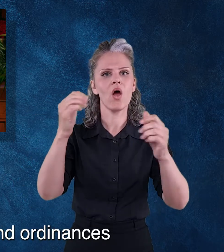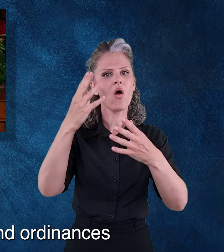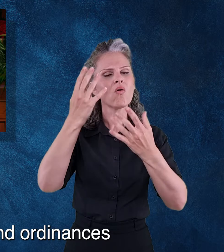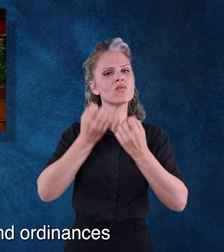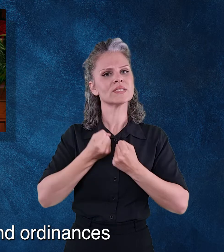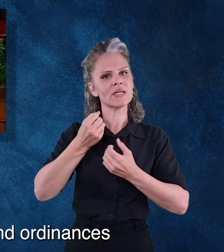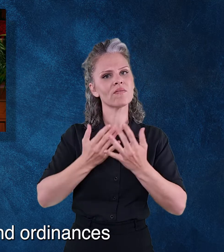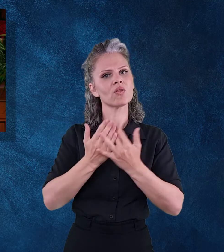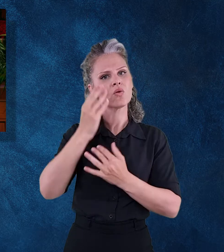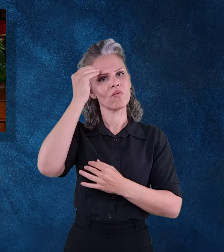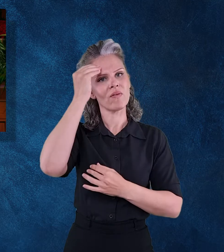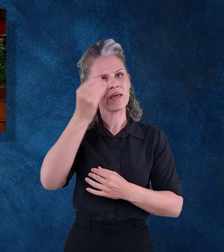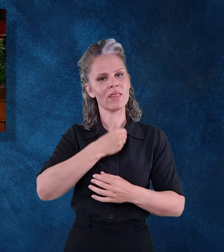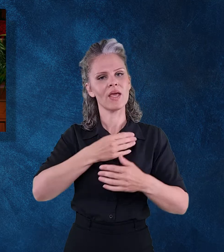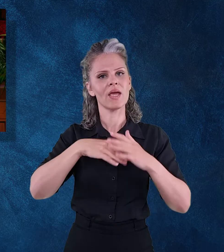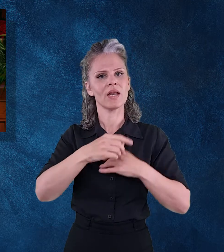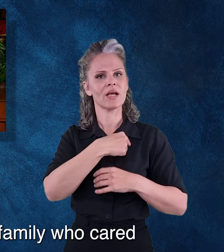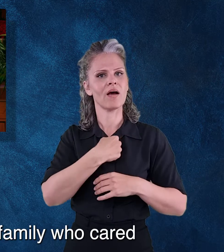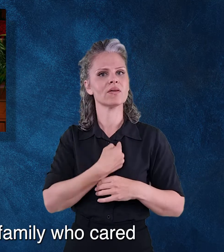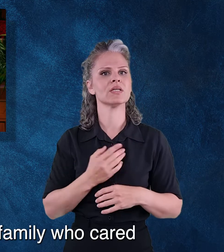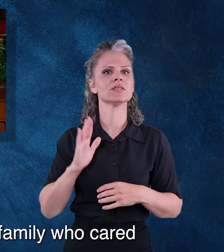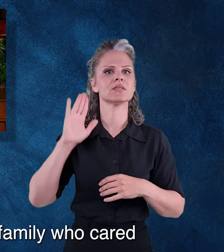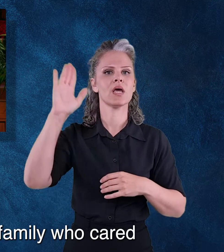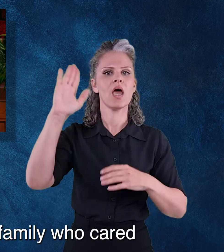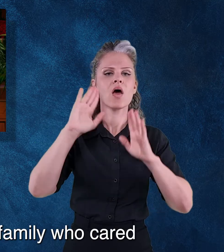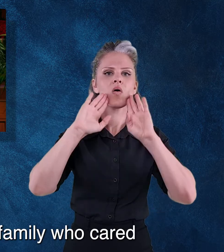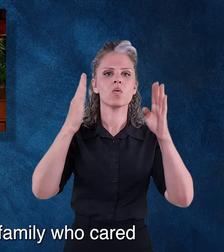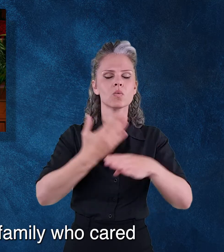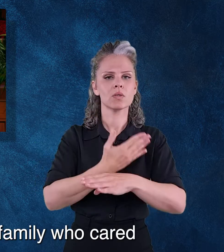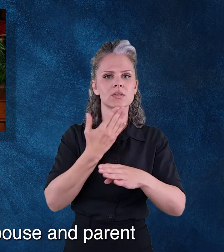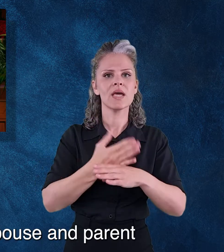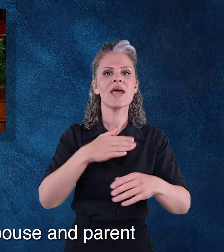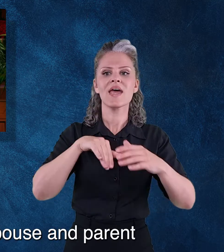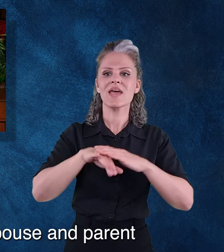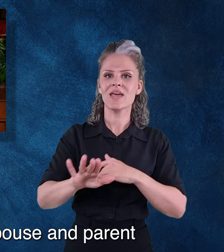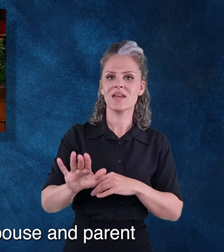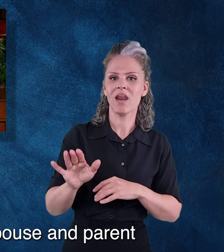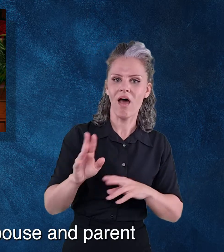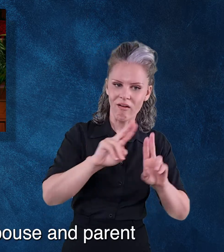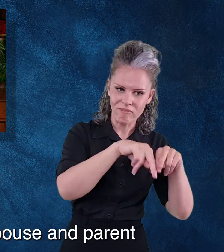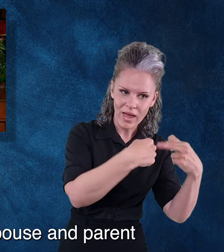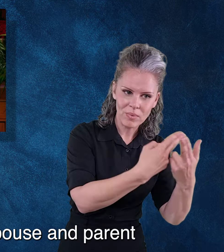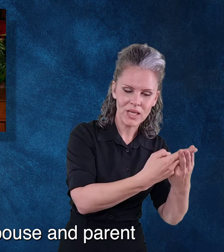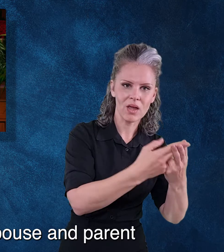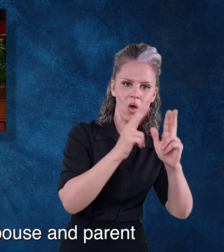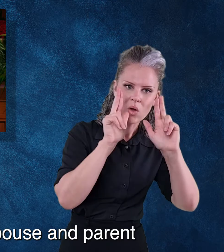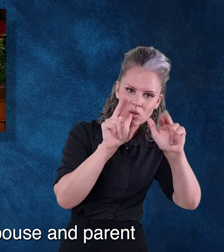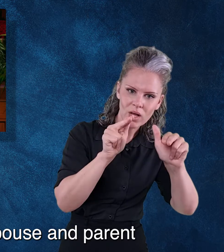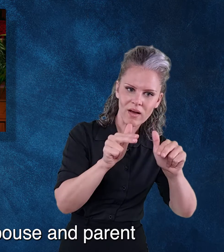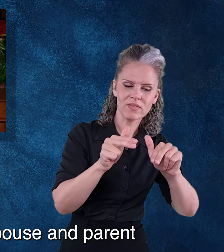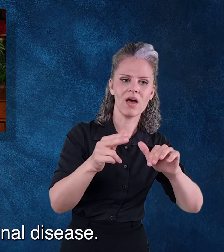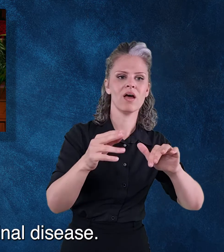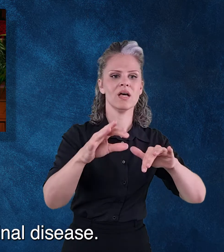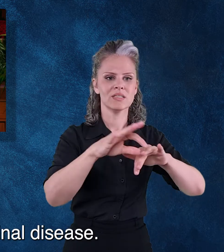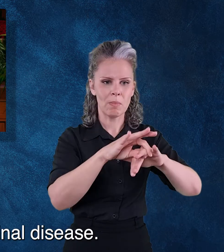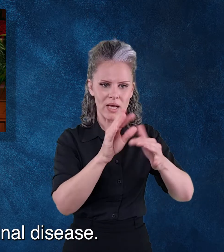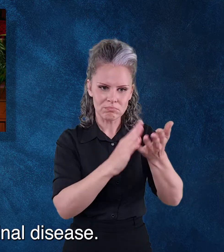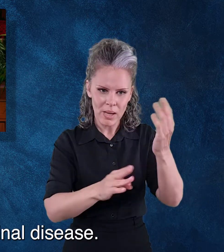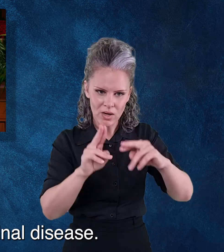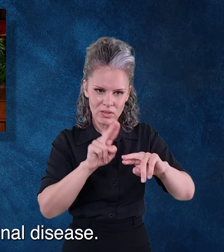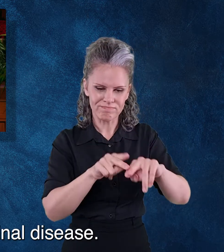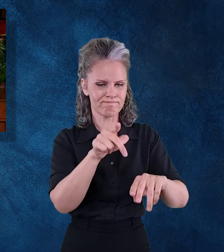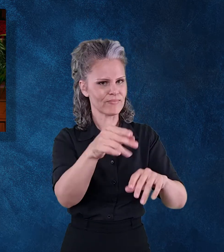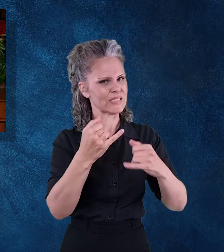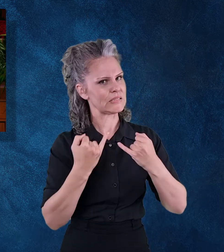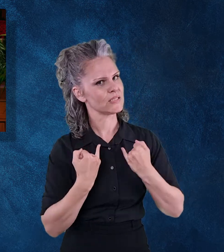covenants and ordinances in the life The of a family who cared tenderly for a spouse and parent with a terminal